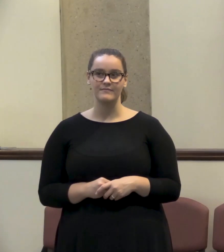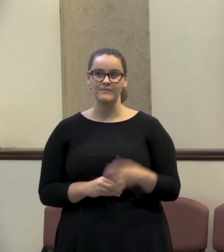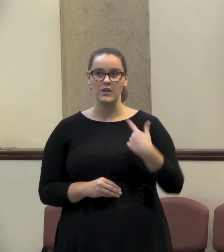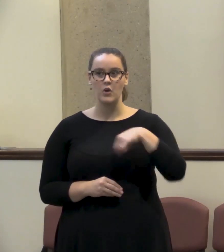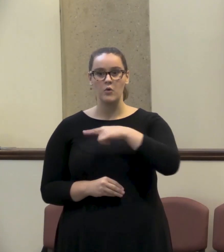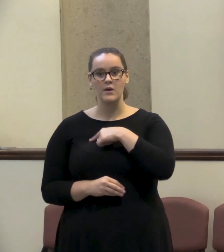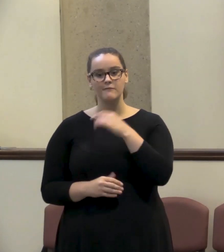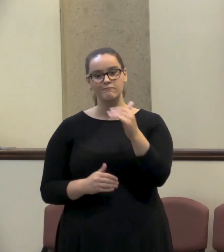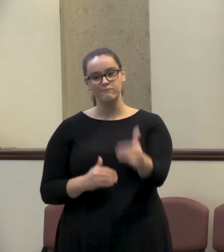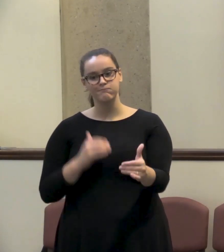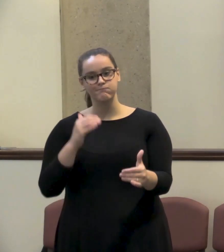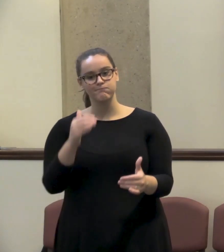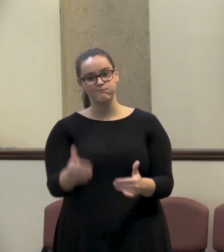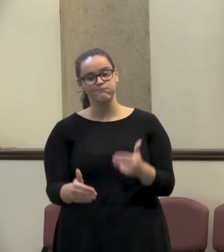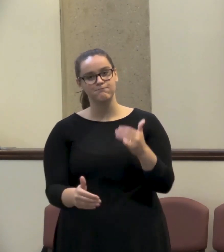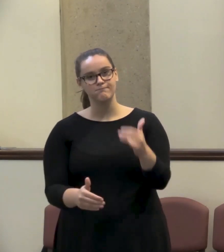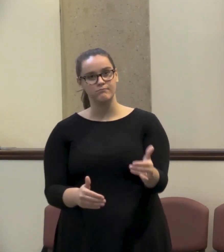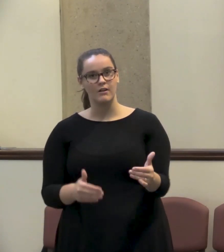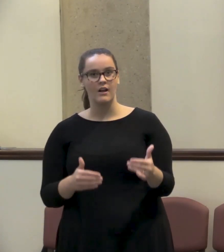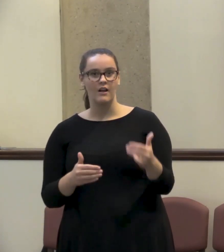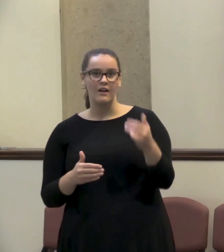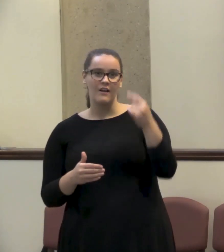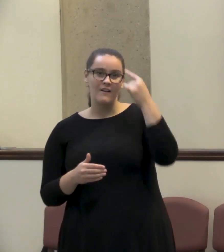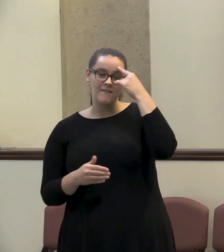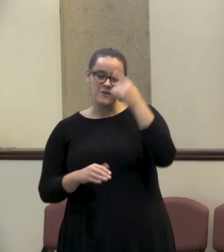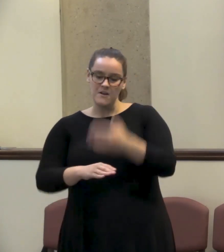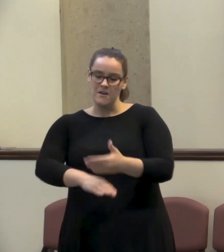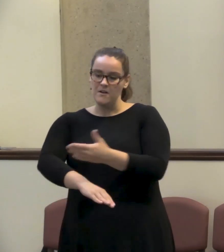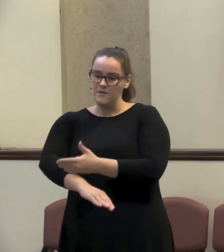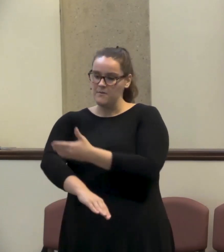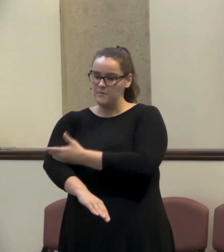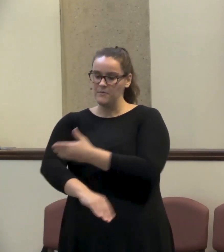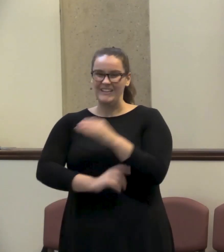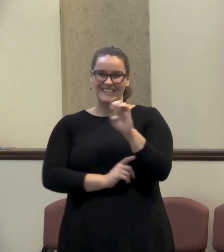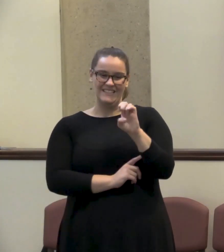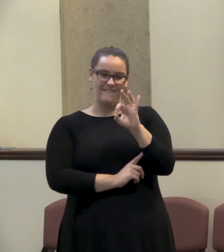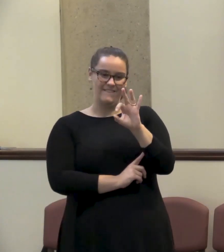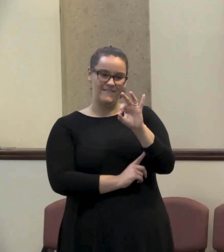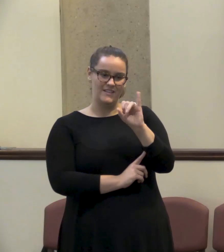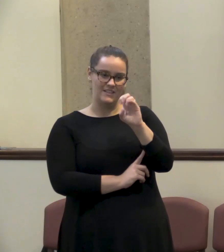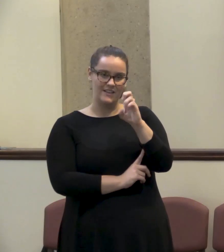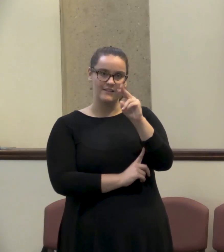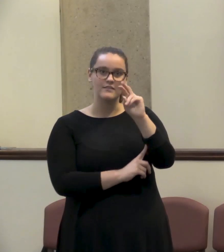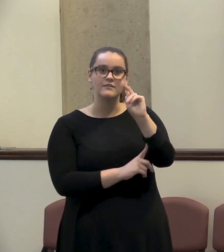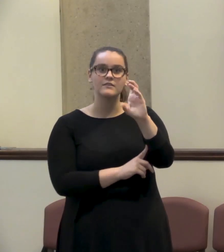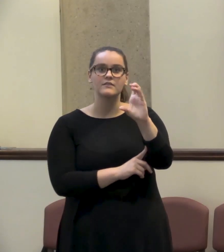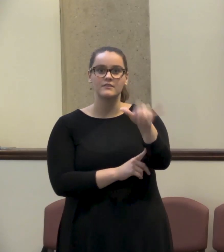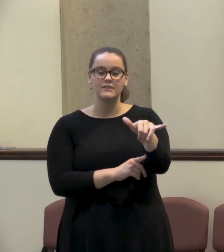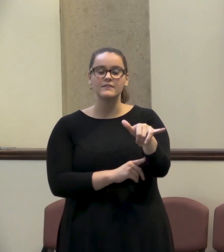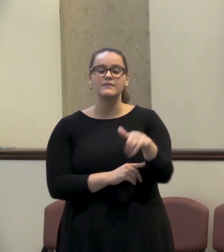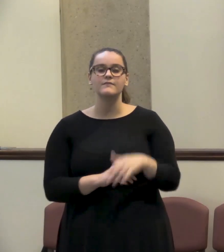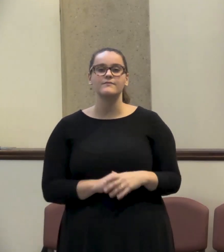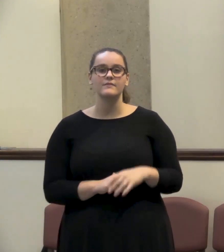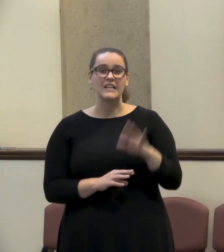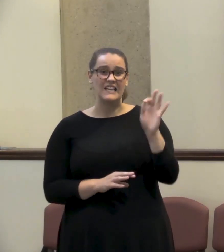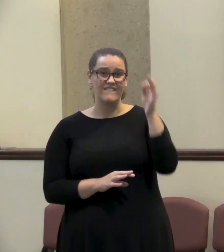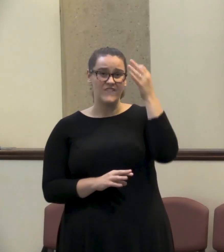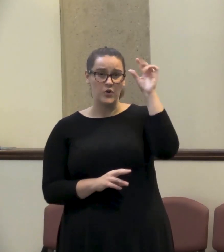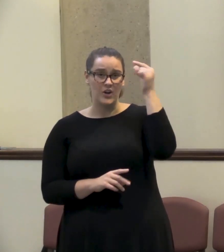to push for higher efficiency standards. The federal government absolutely has to start requiring the most